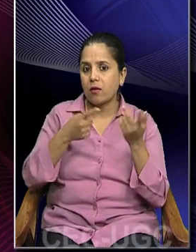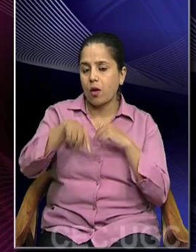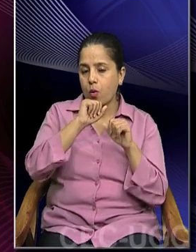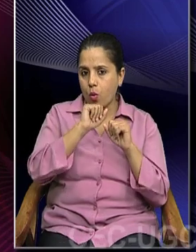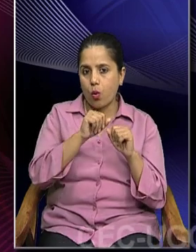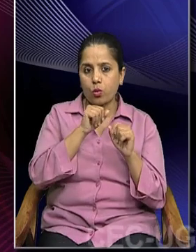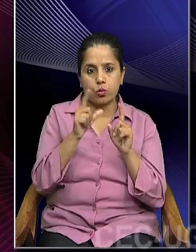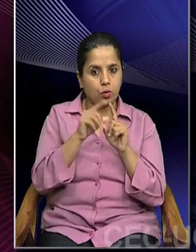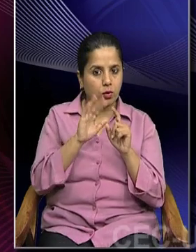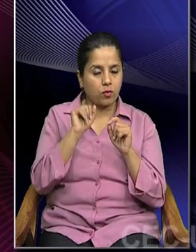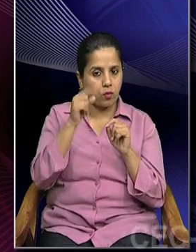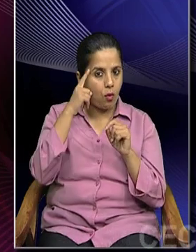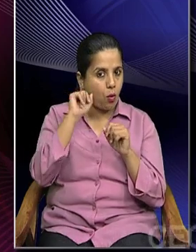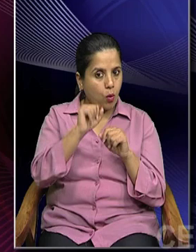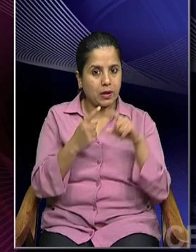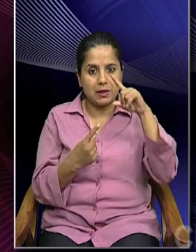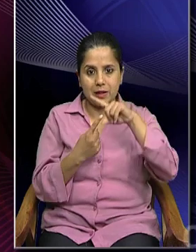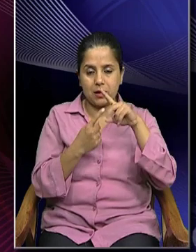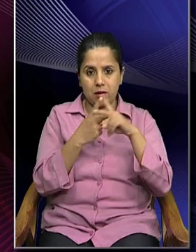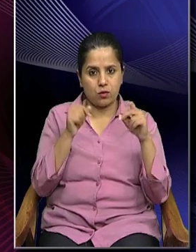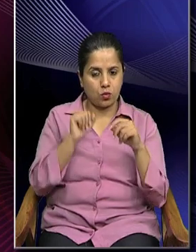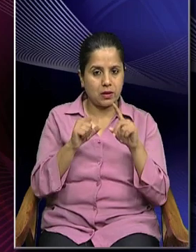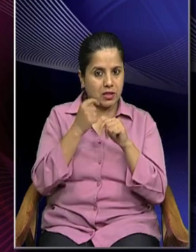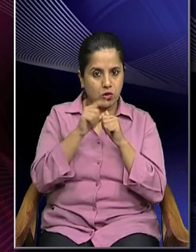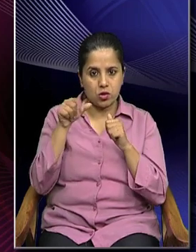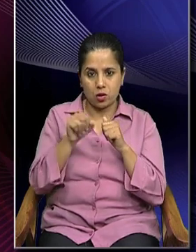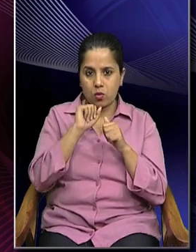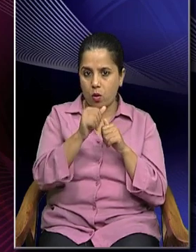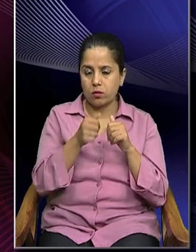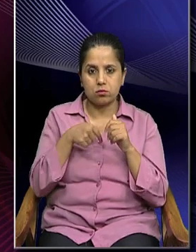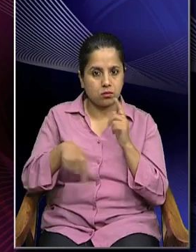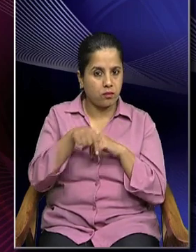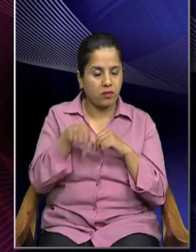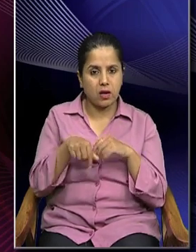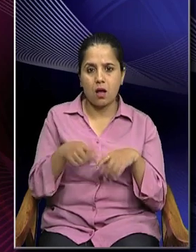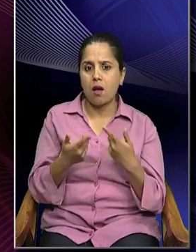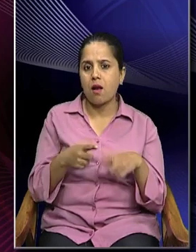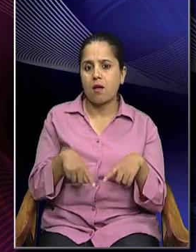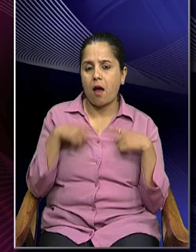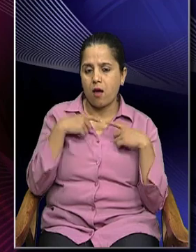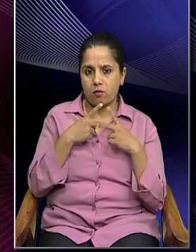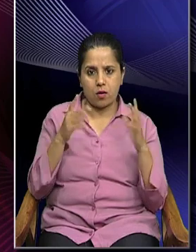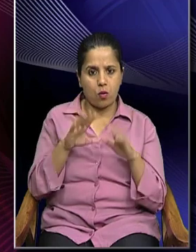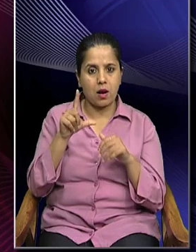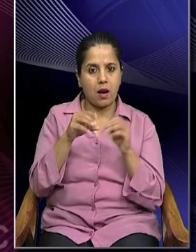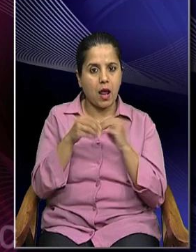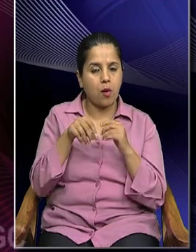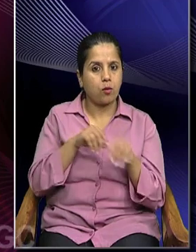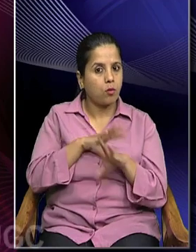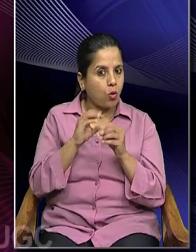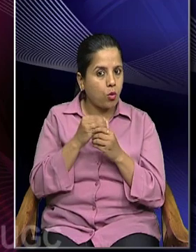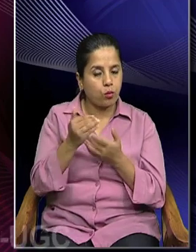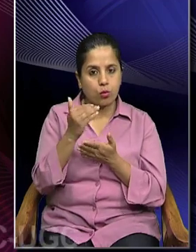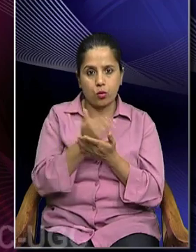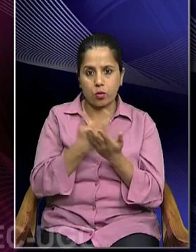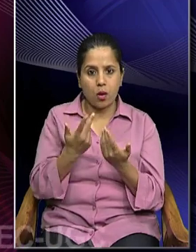assessment, EPortfolio and the digital assessment. The Live in Lab program